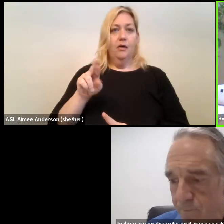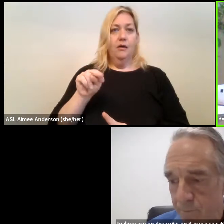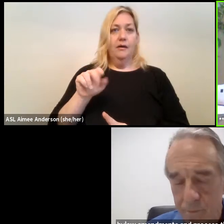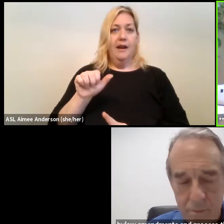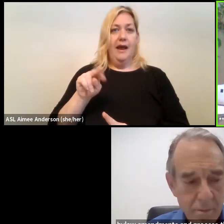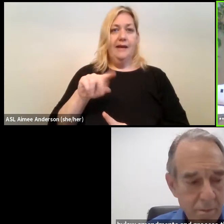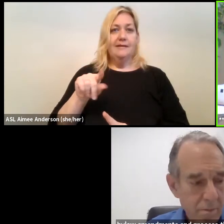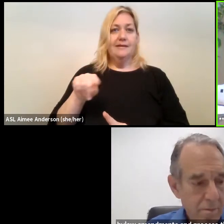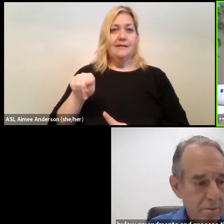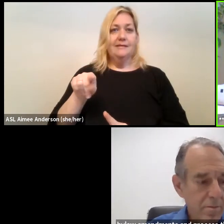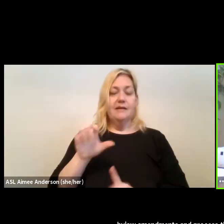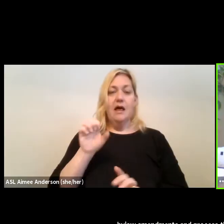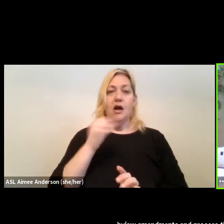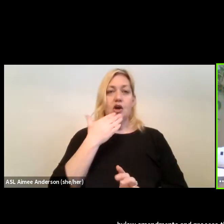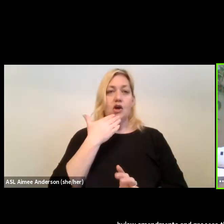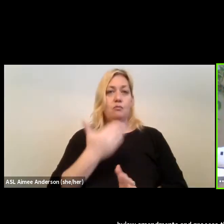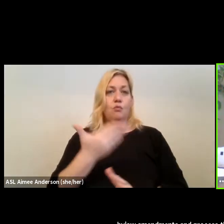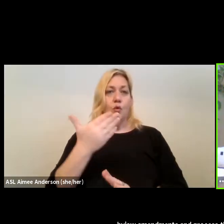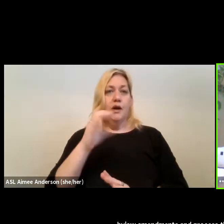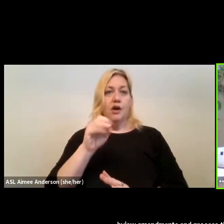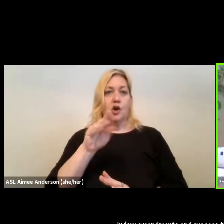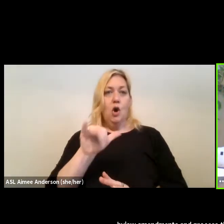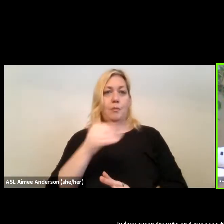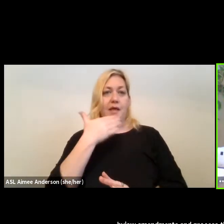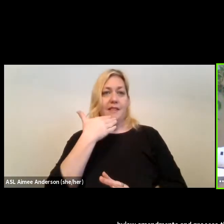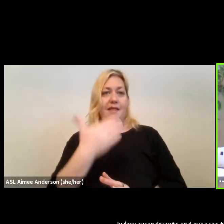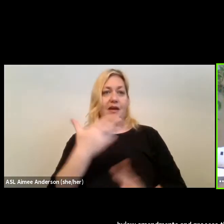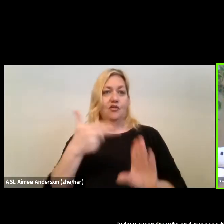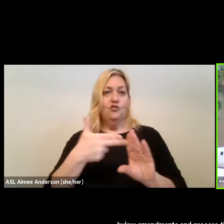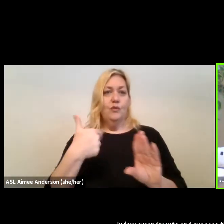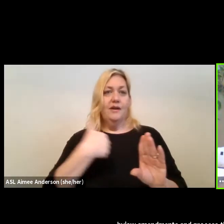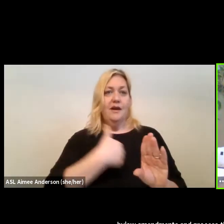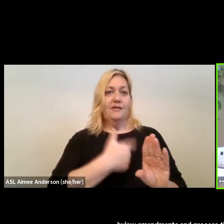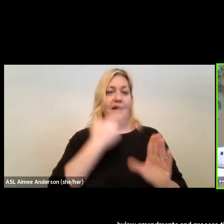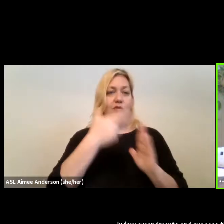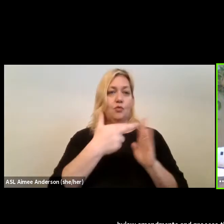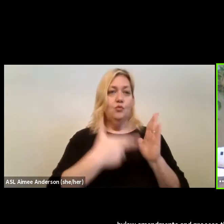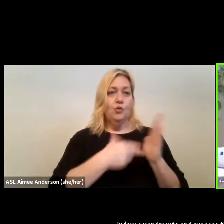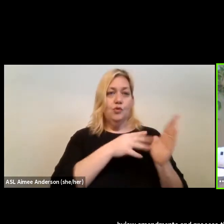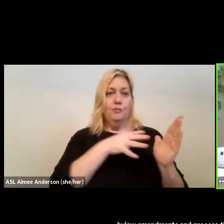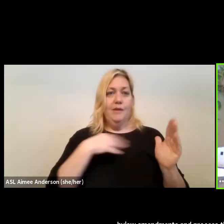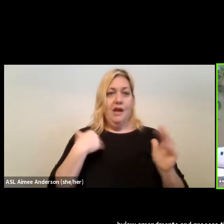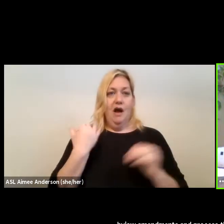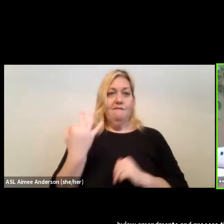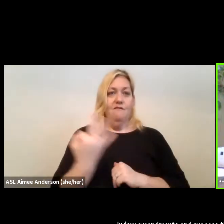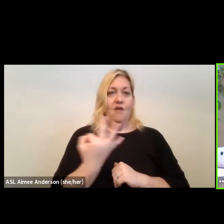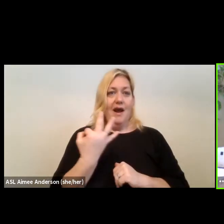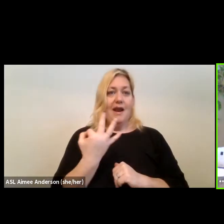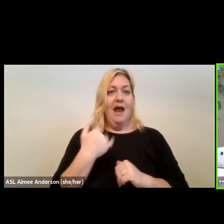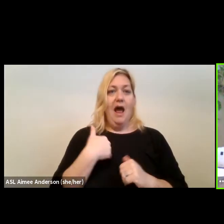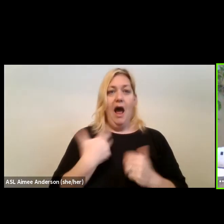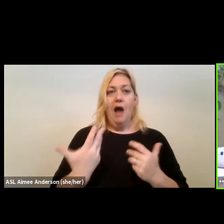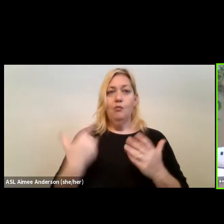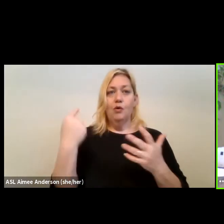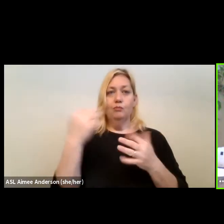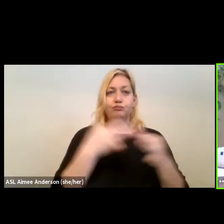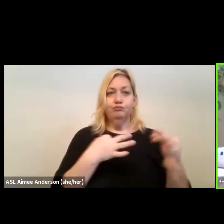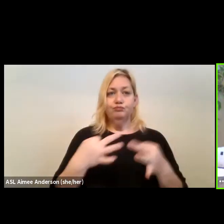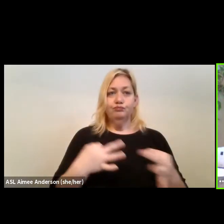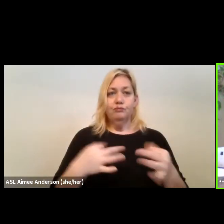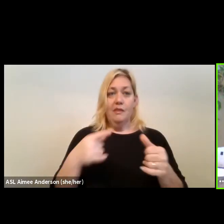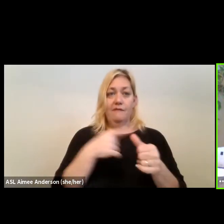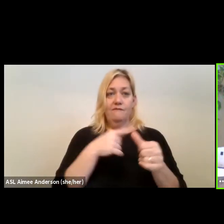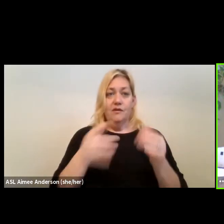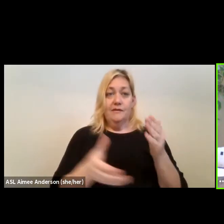morning, Democrats, and thank you to everyone who joined us at the Rules Committee on Friday. I'll walk you through the first